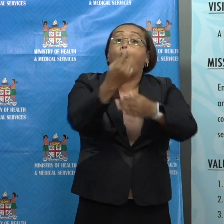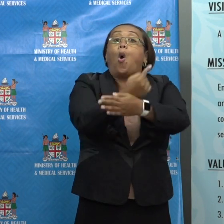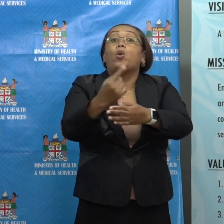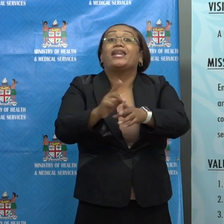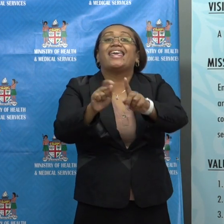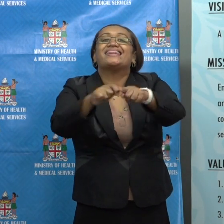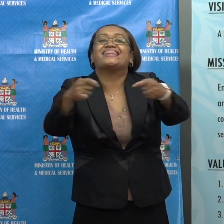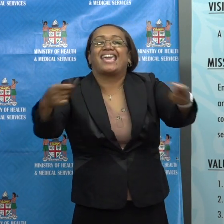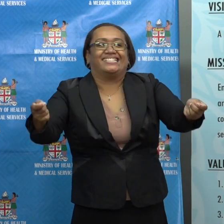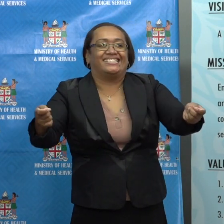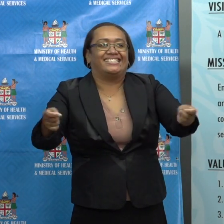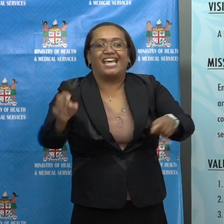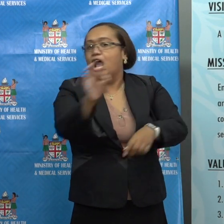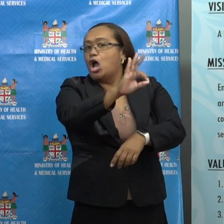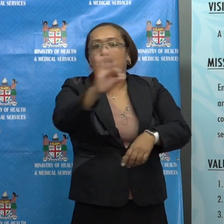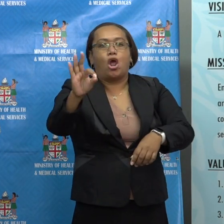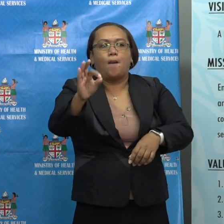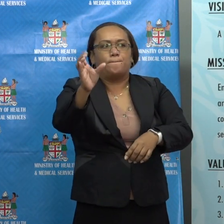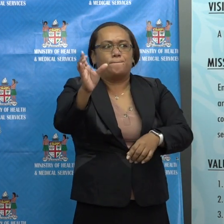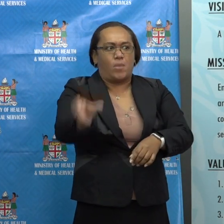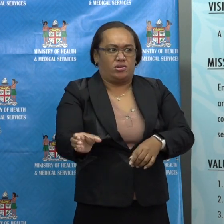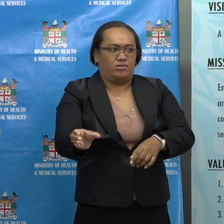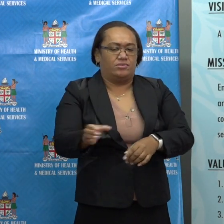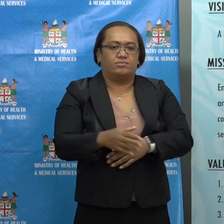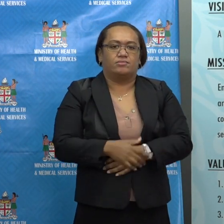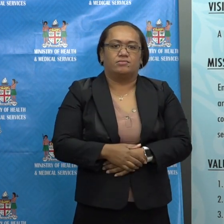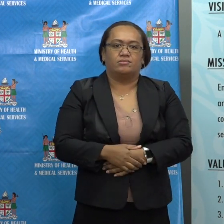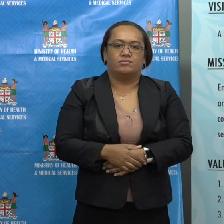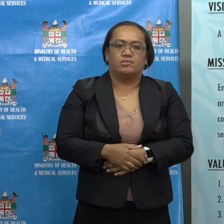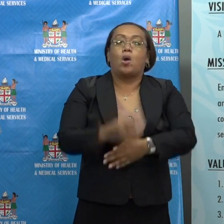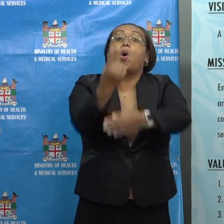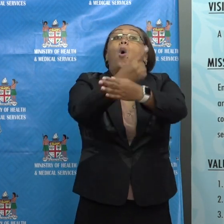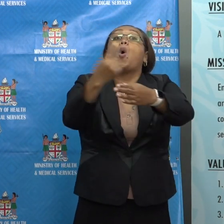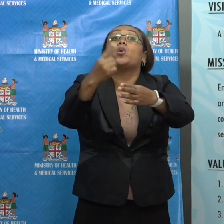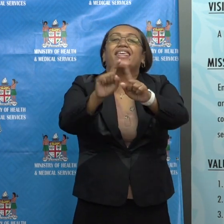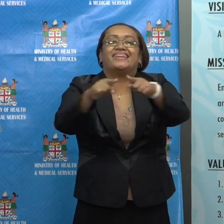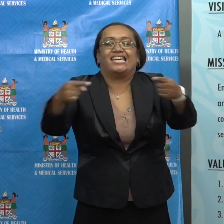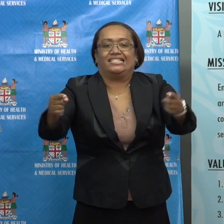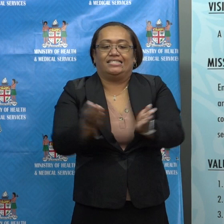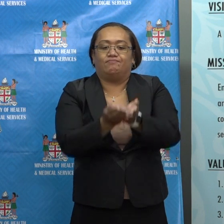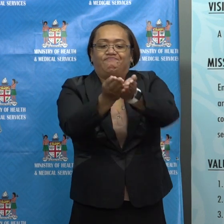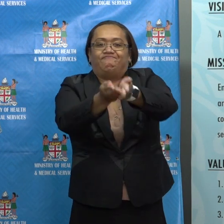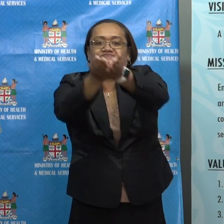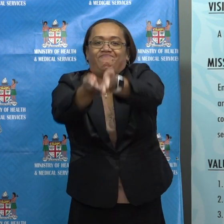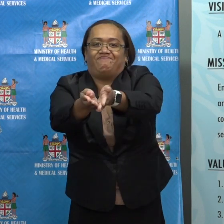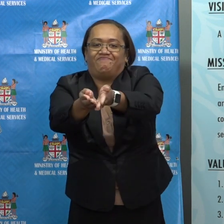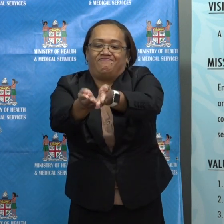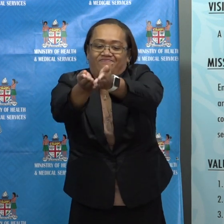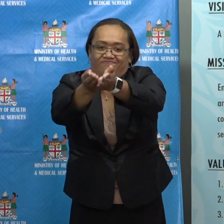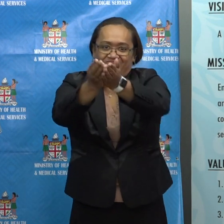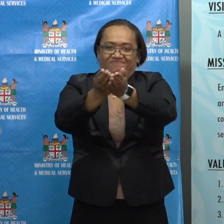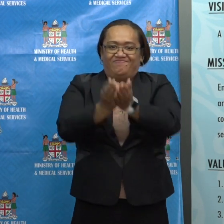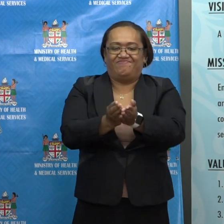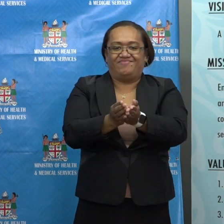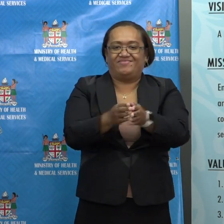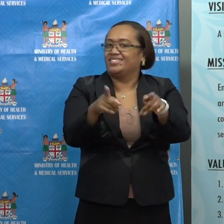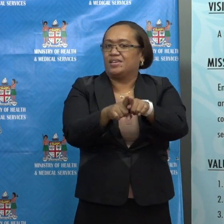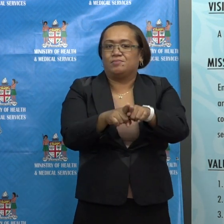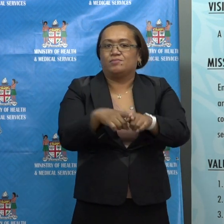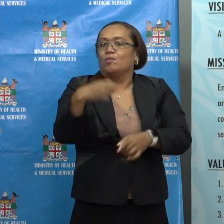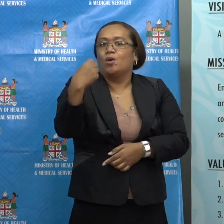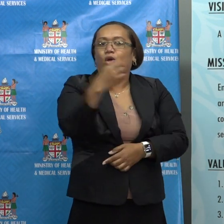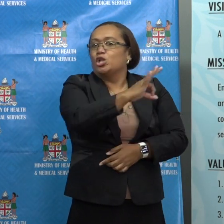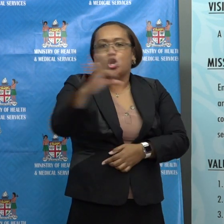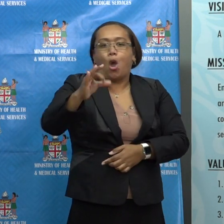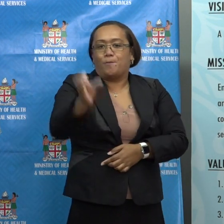of Suva, Denarau, Vunda, Lautoka remains prohibited. We will implement the previous